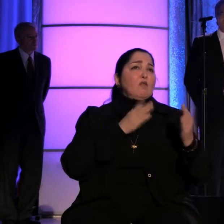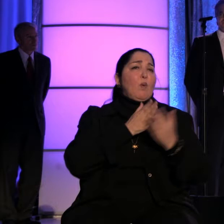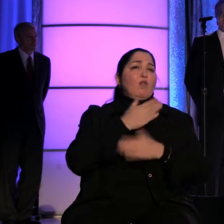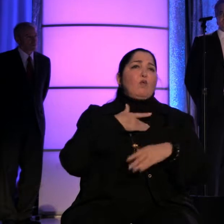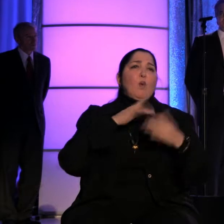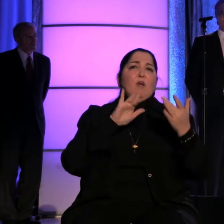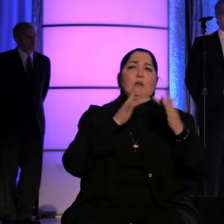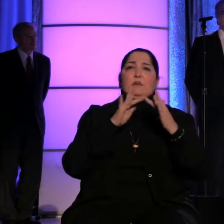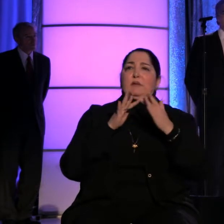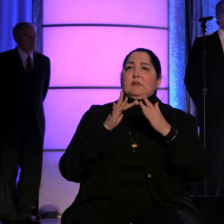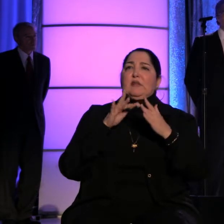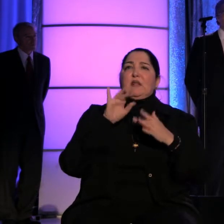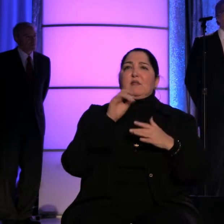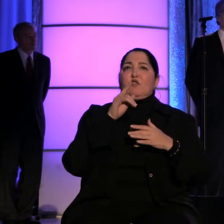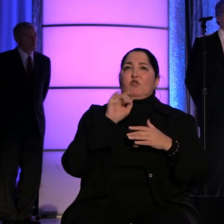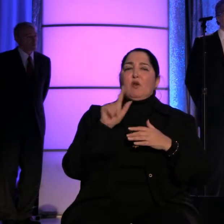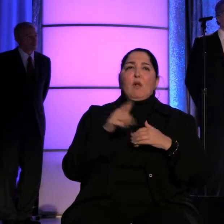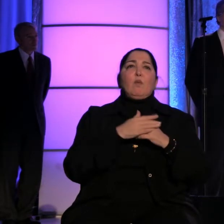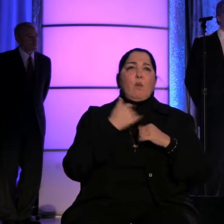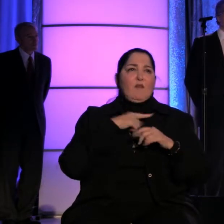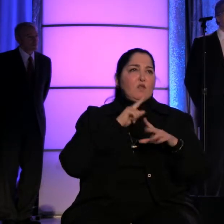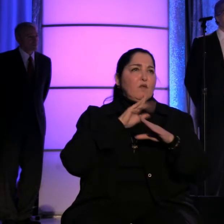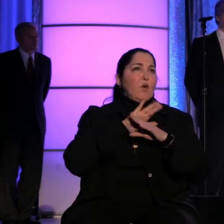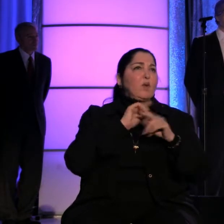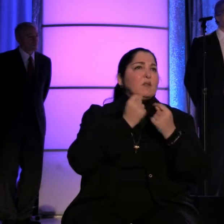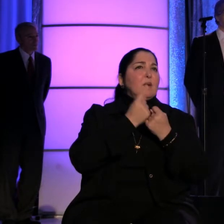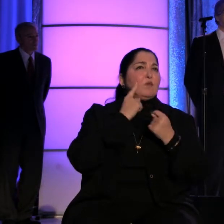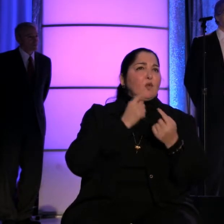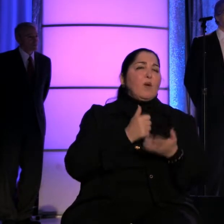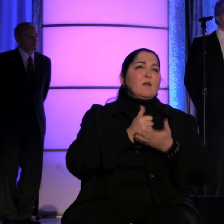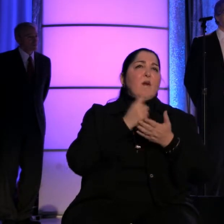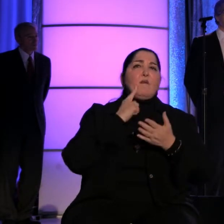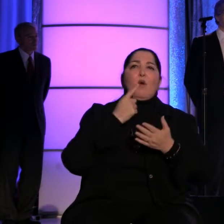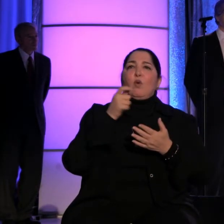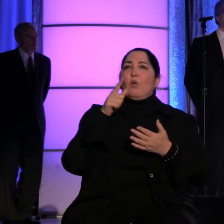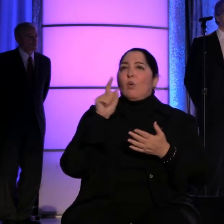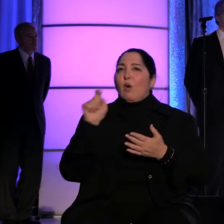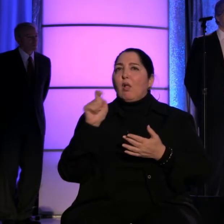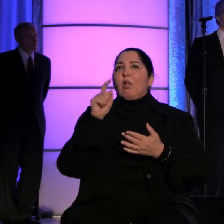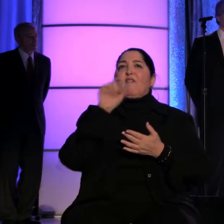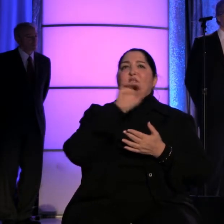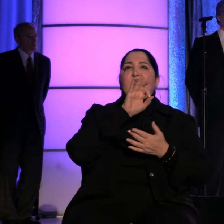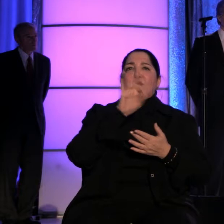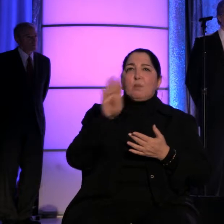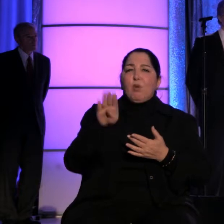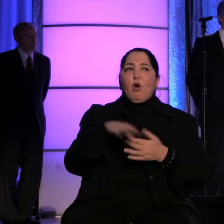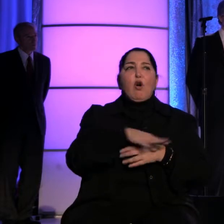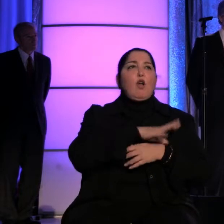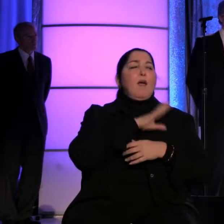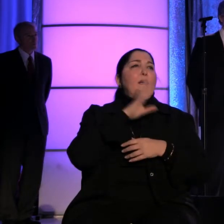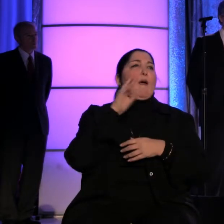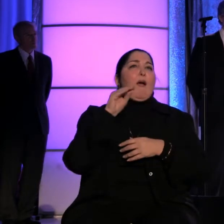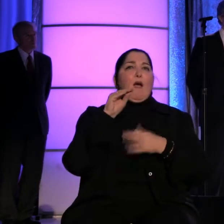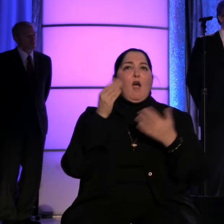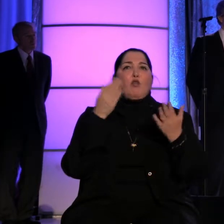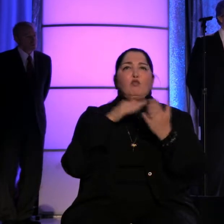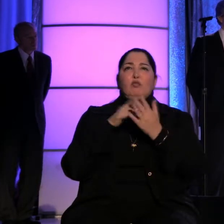digital marketing. We have devoted teams of digital marketing teams to assist in Google and Facebook advertising, as well as retargeting and